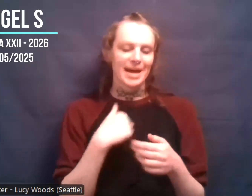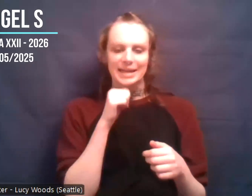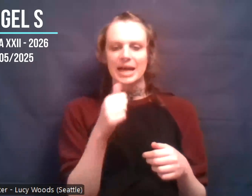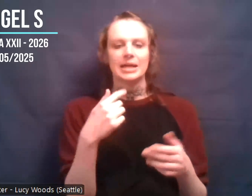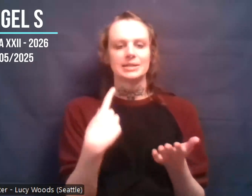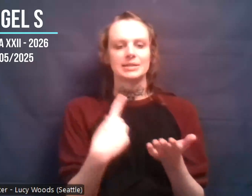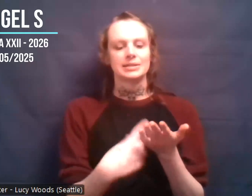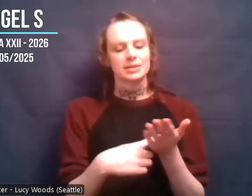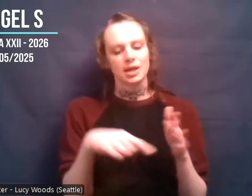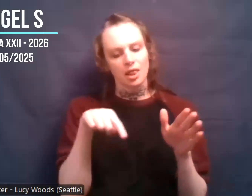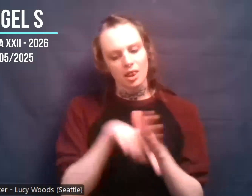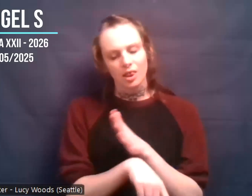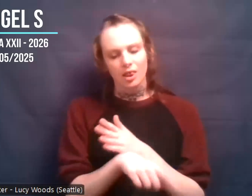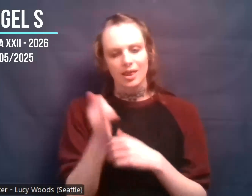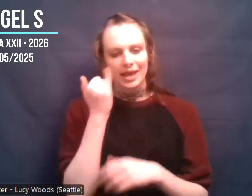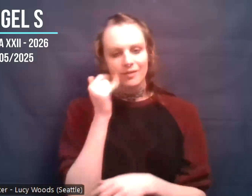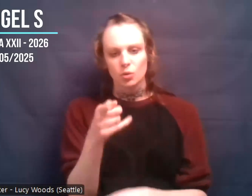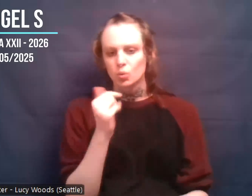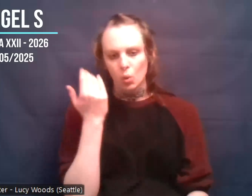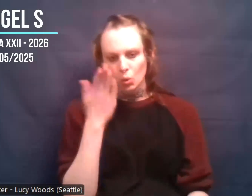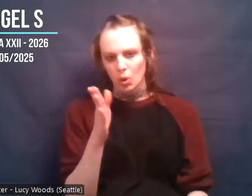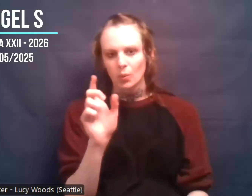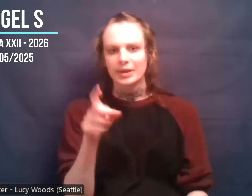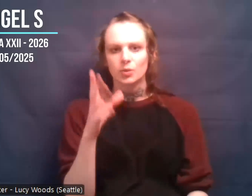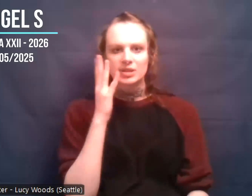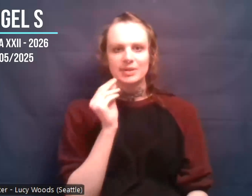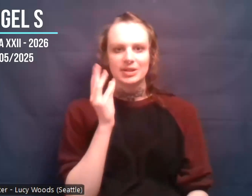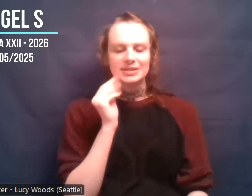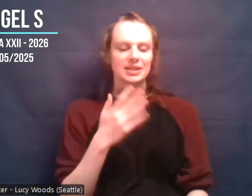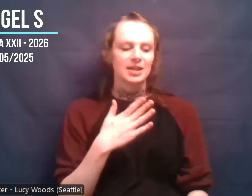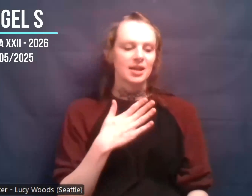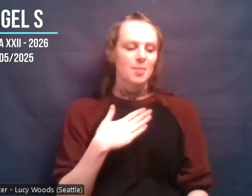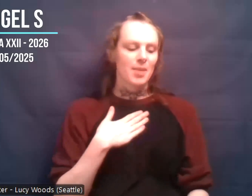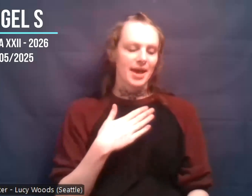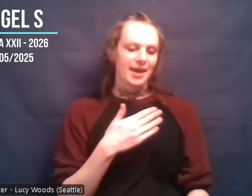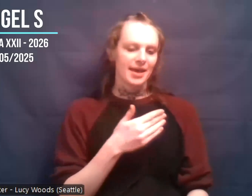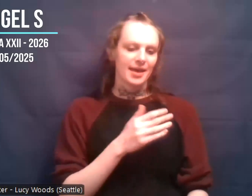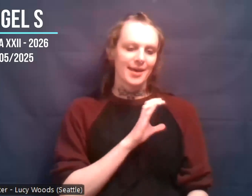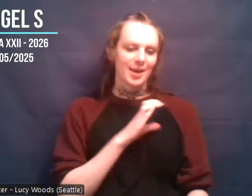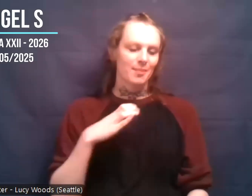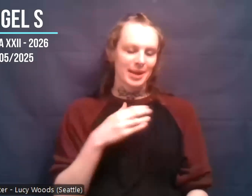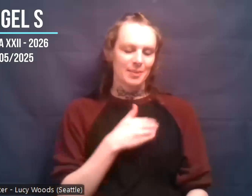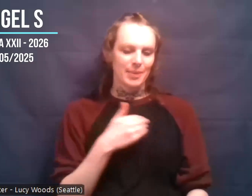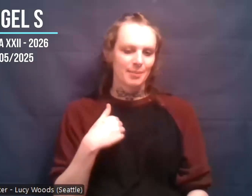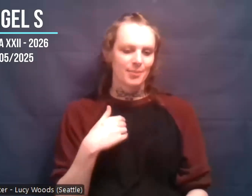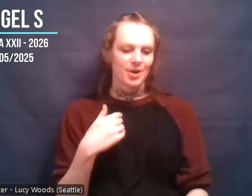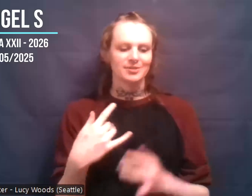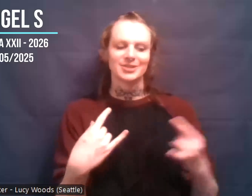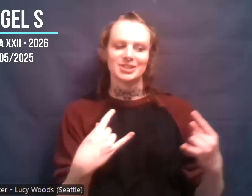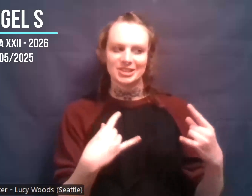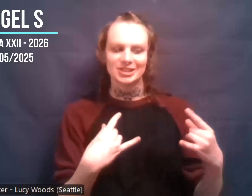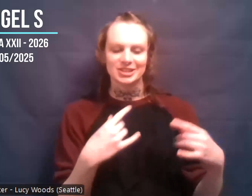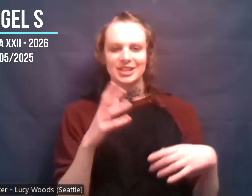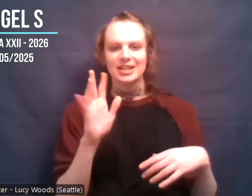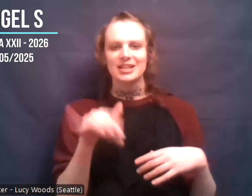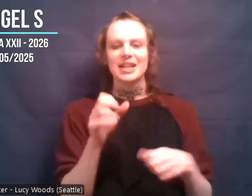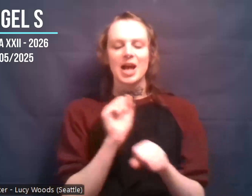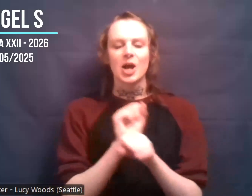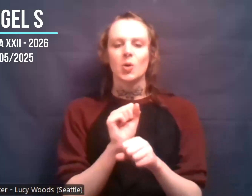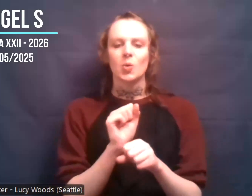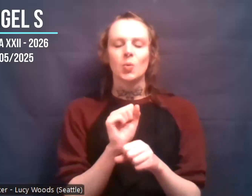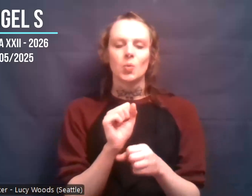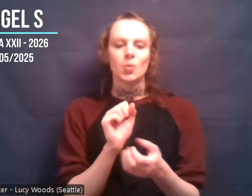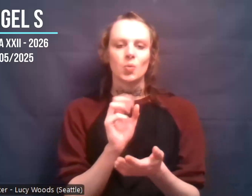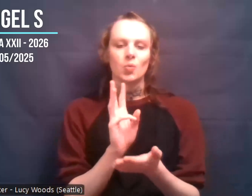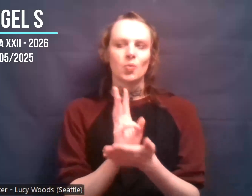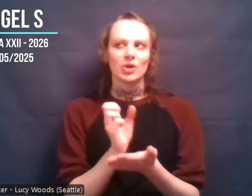friends, the members on my committee make fun of me because I always talk about this, but that workshop is my life. There's this line in the book that says